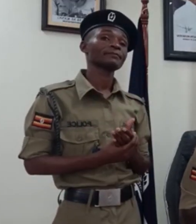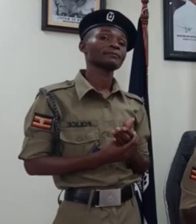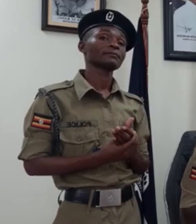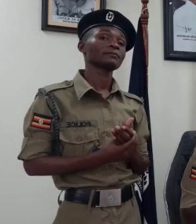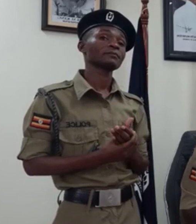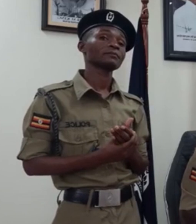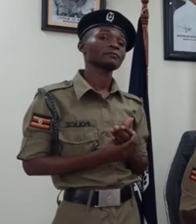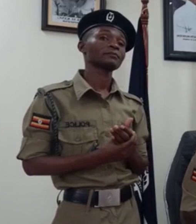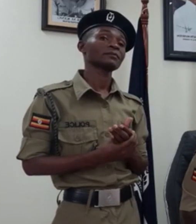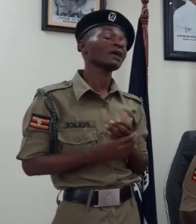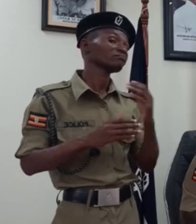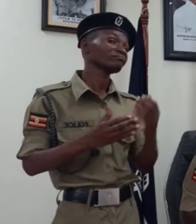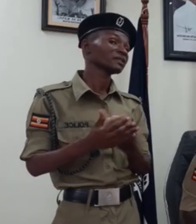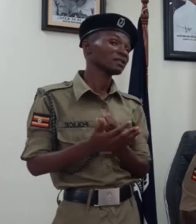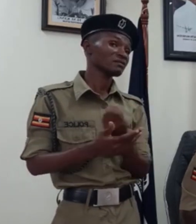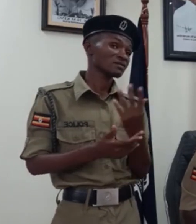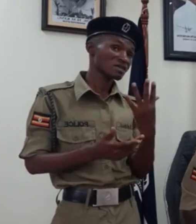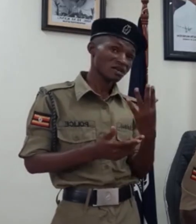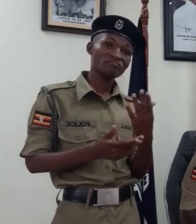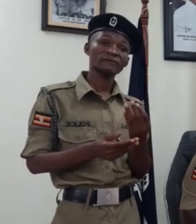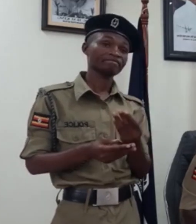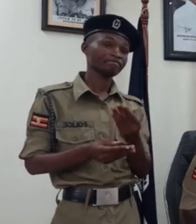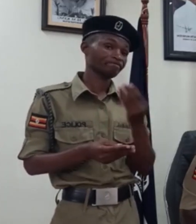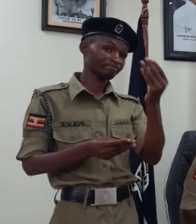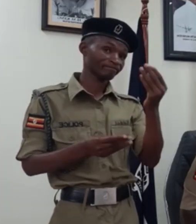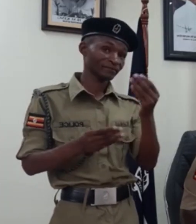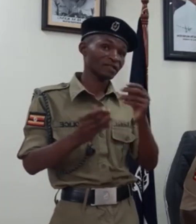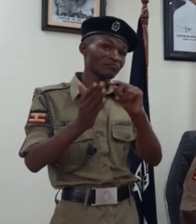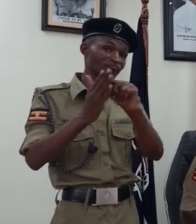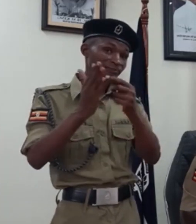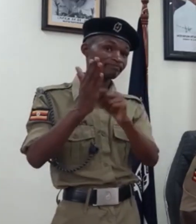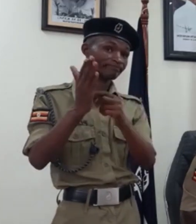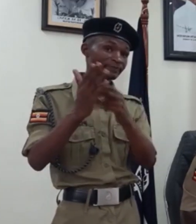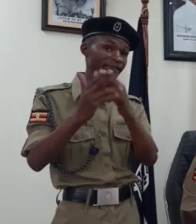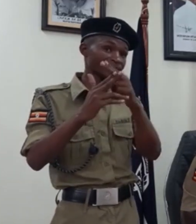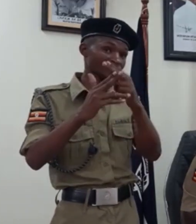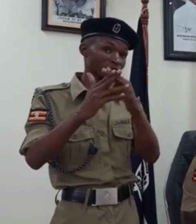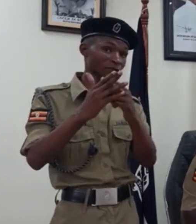aba protocol abaaniriza abagenyi